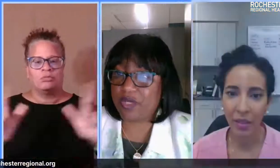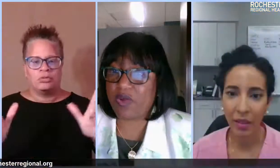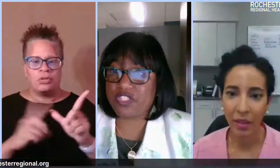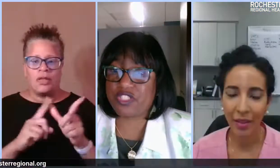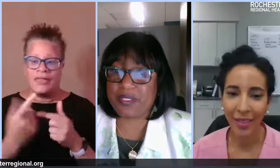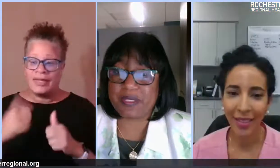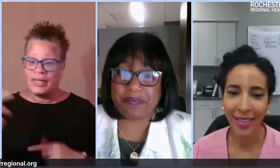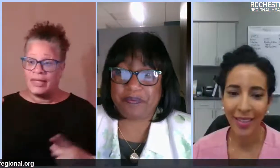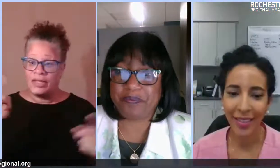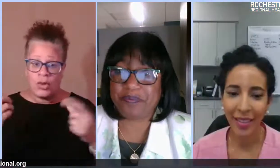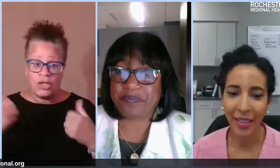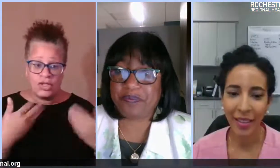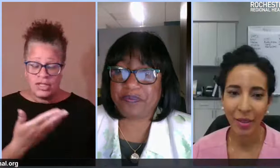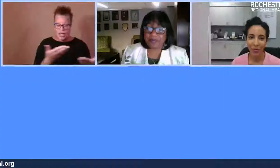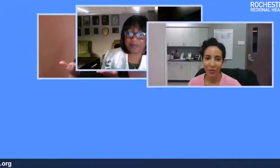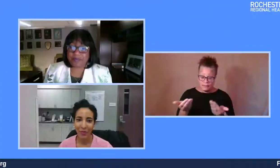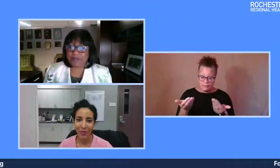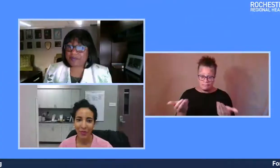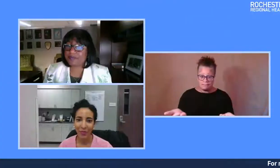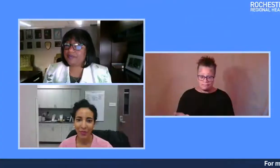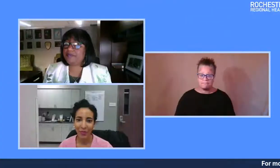any questions.